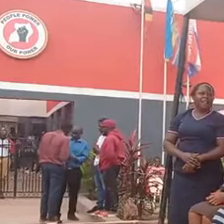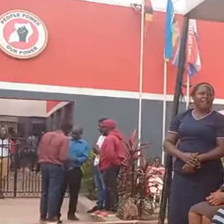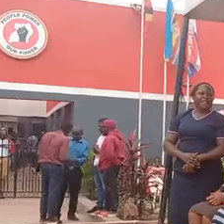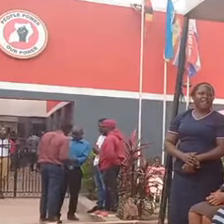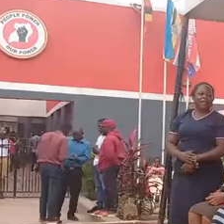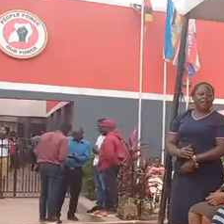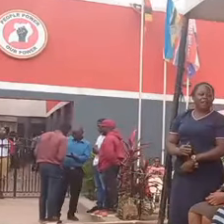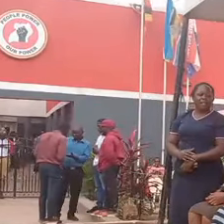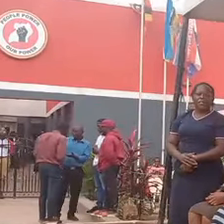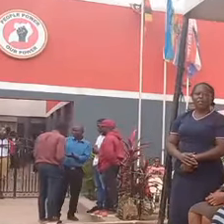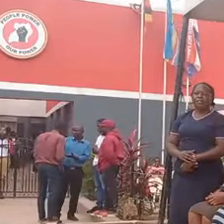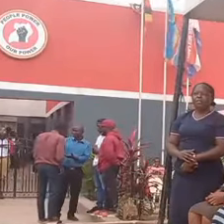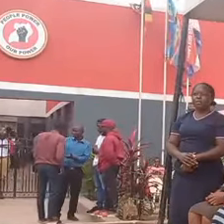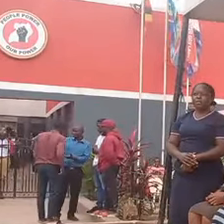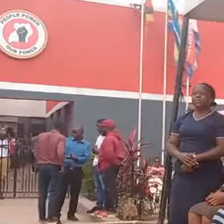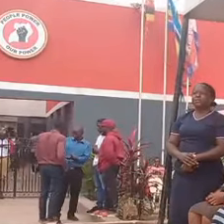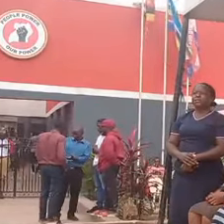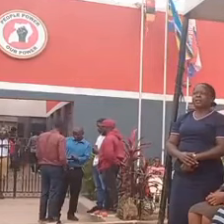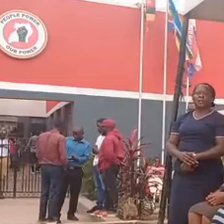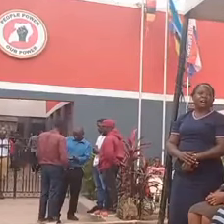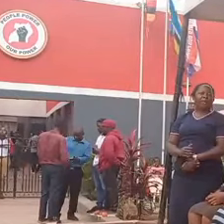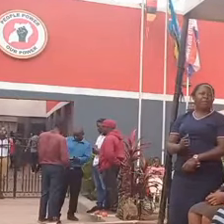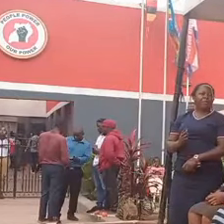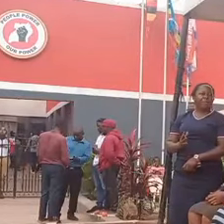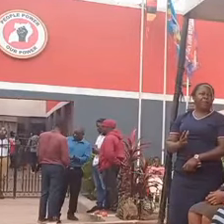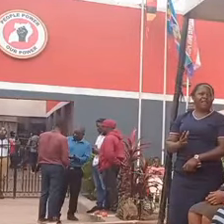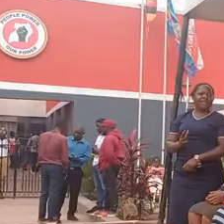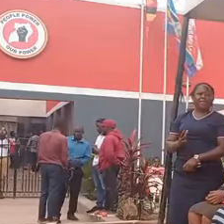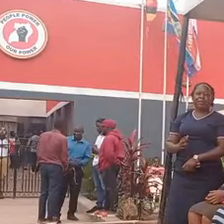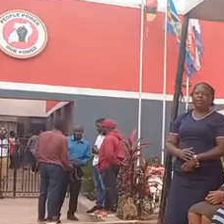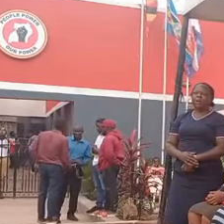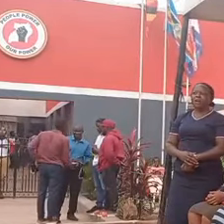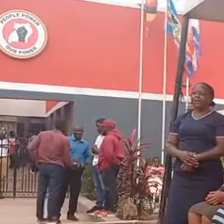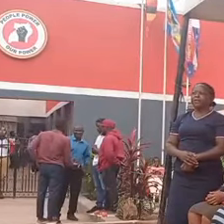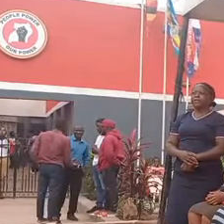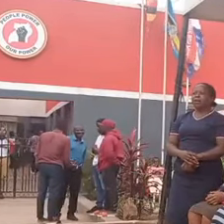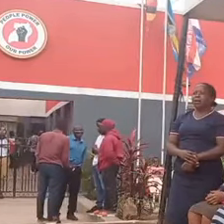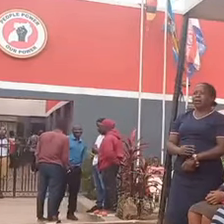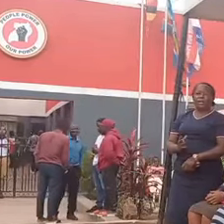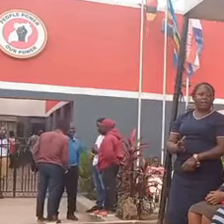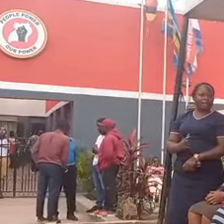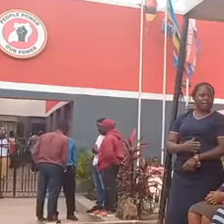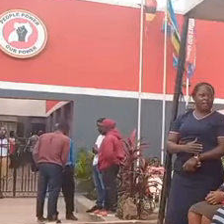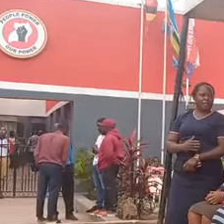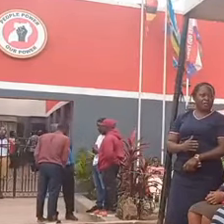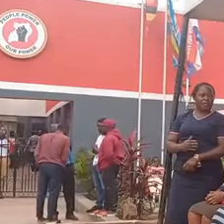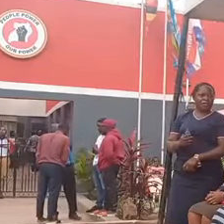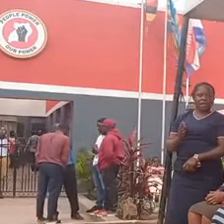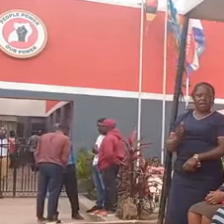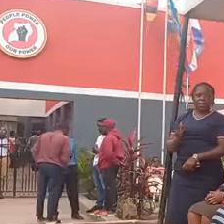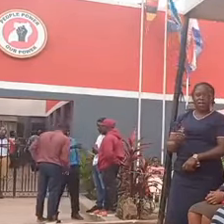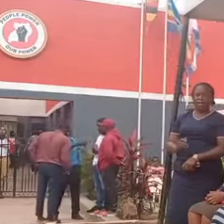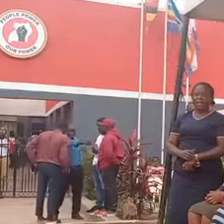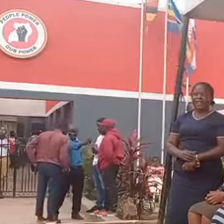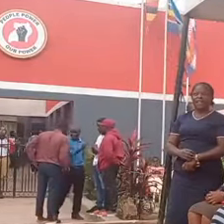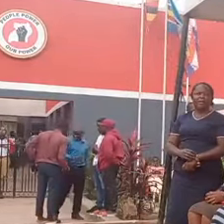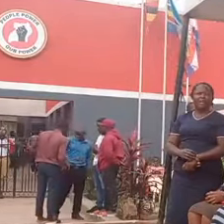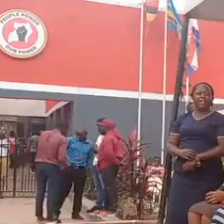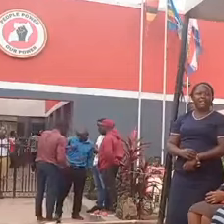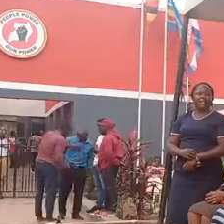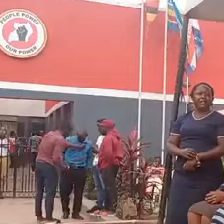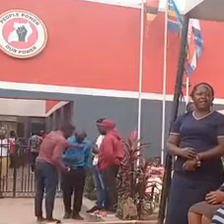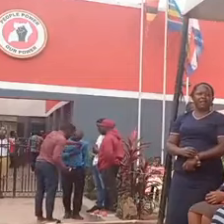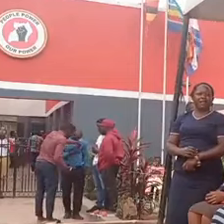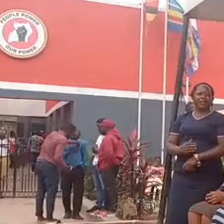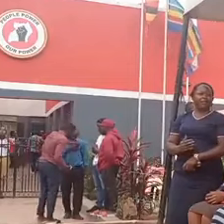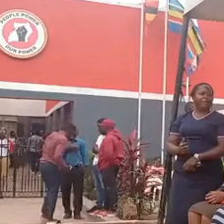Amanya gangenze na bukera morning feast, abamukwe bayita mama kayunga, nenge chenja ulonti, amanyi chaina